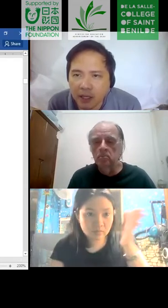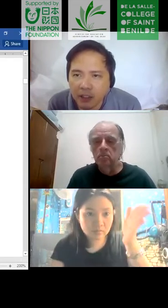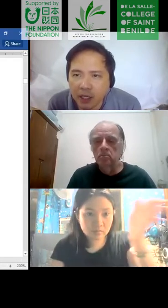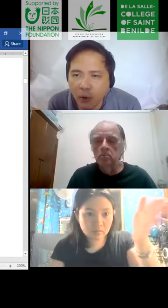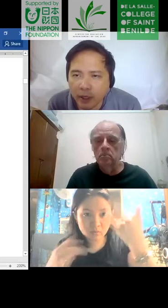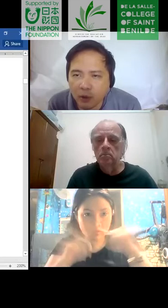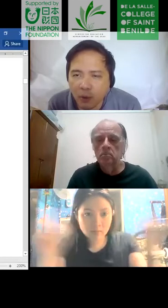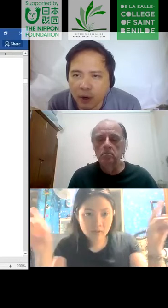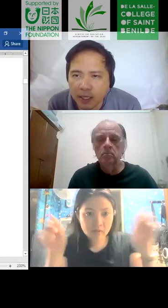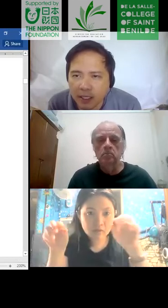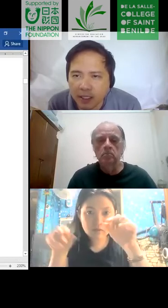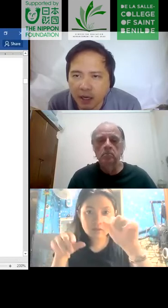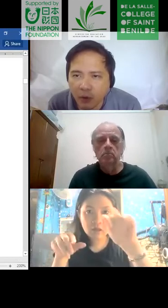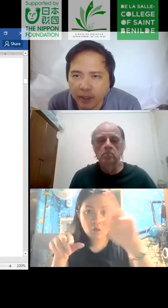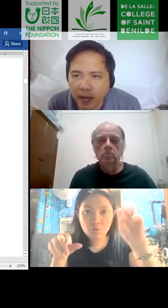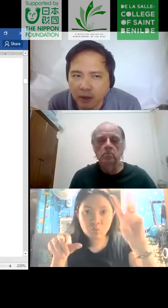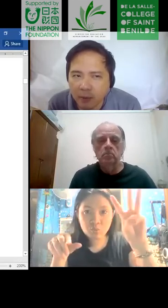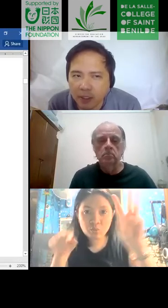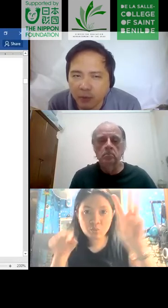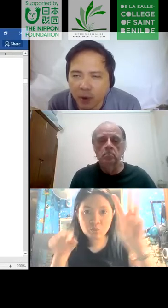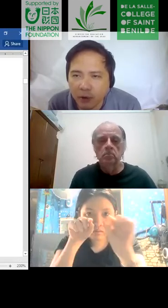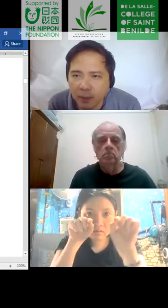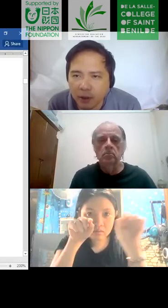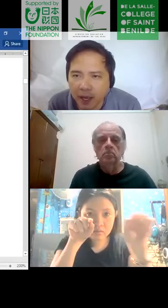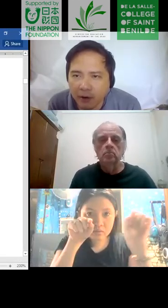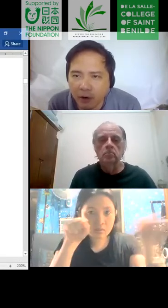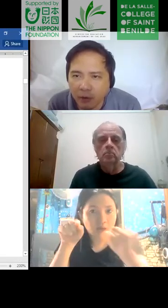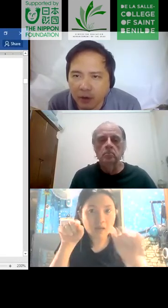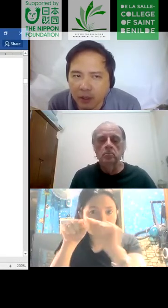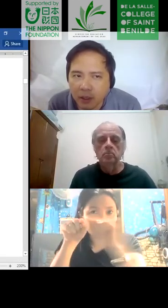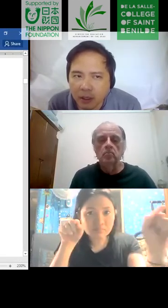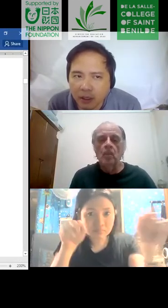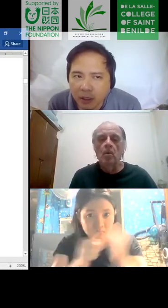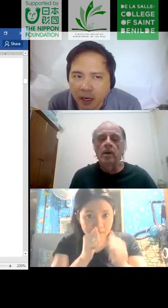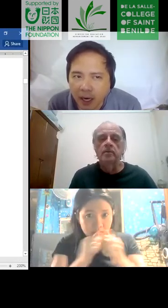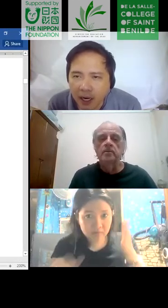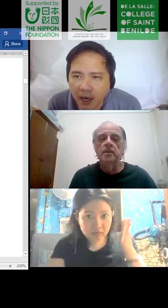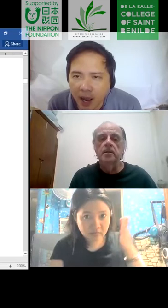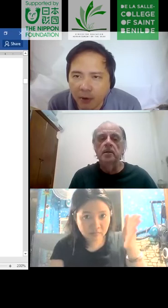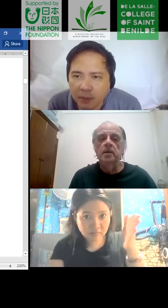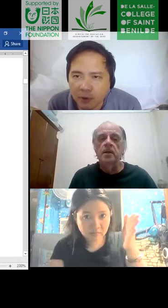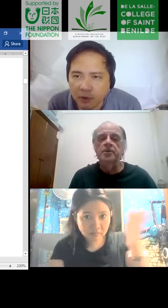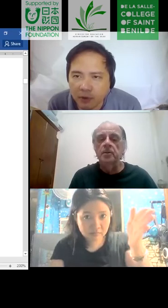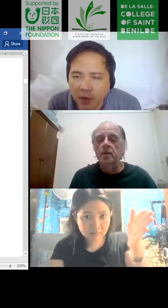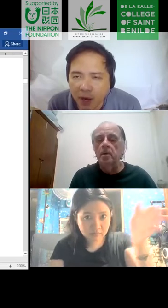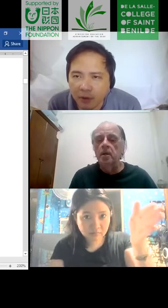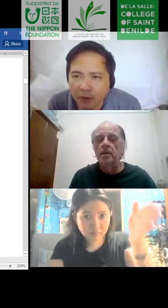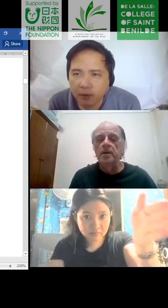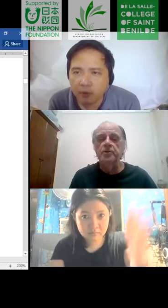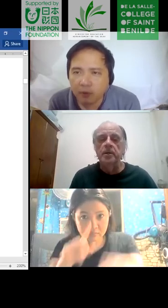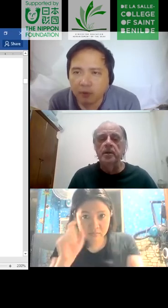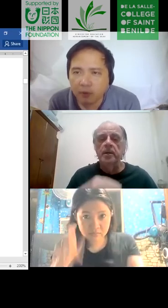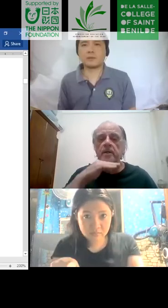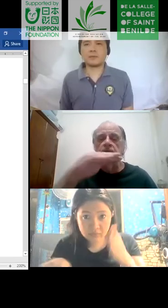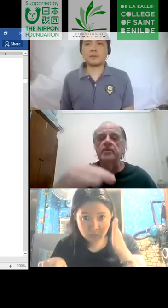it's actually going towards us, not going down. I'm just wondering about the arrow, Well, how it's moved.